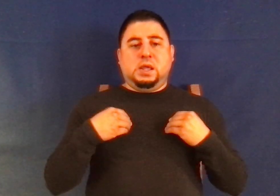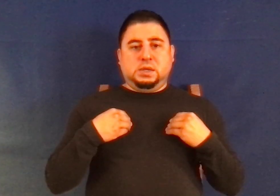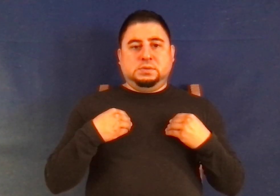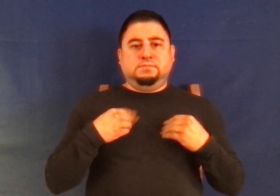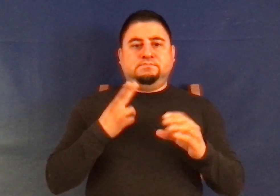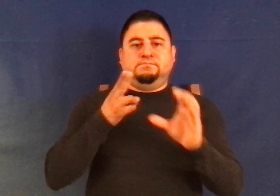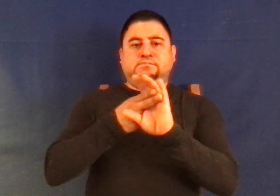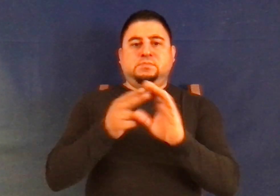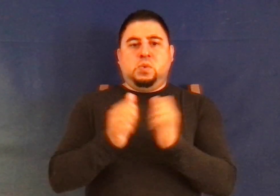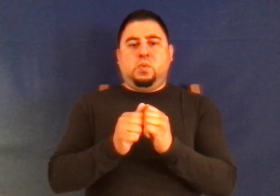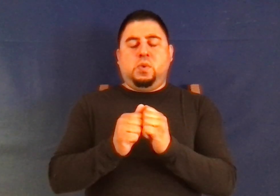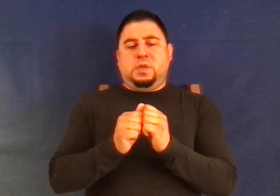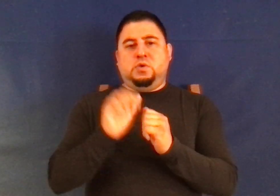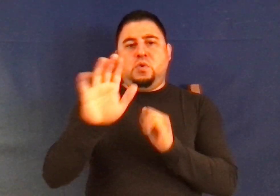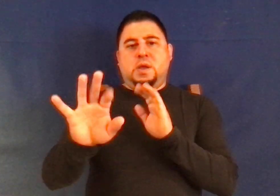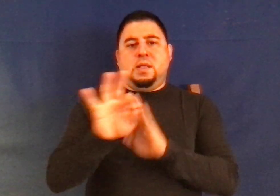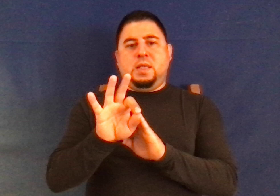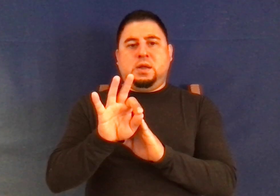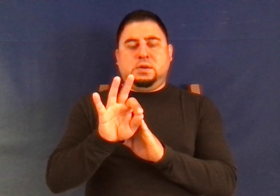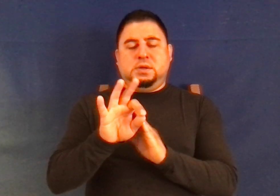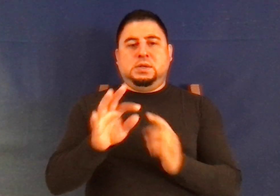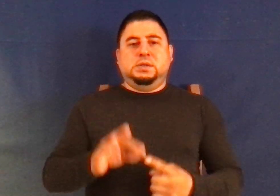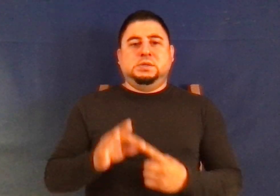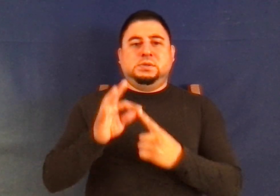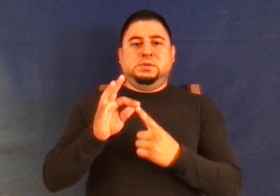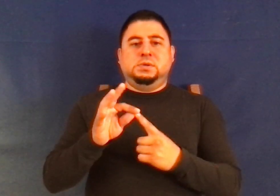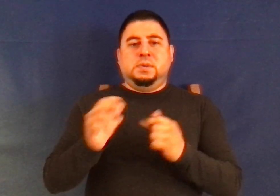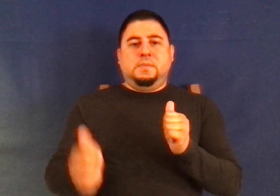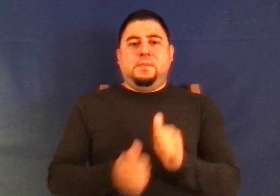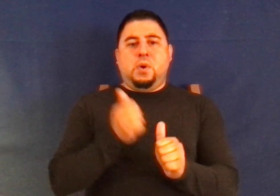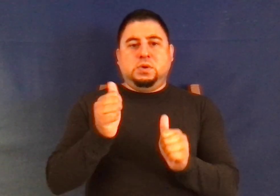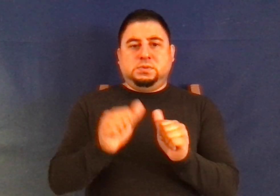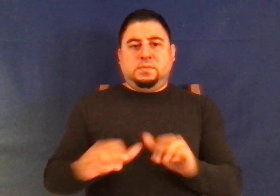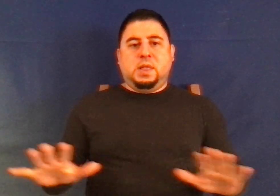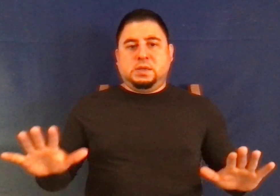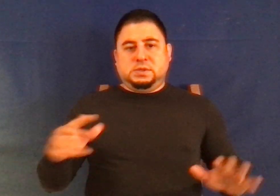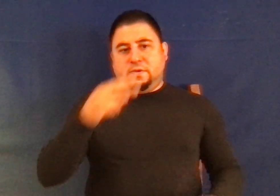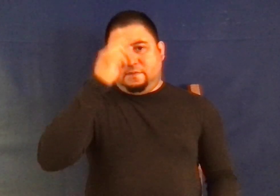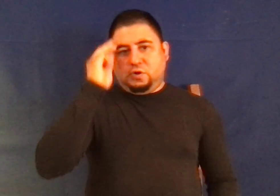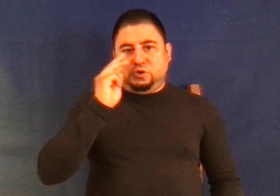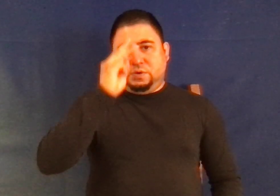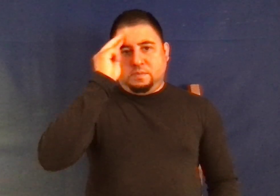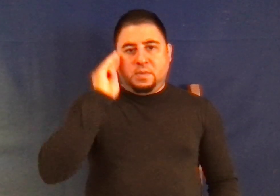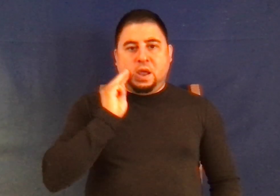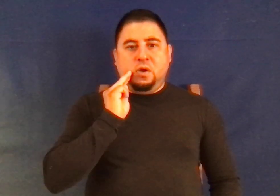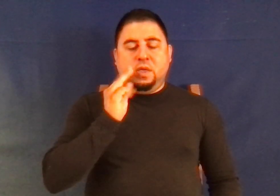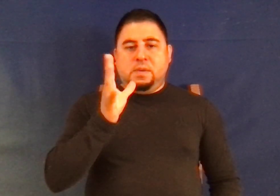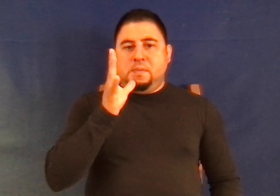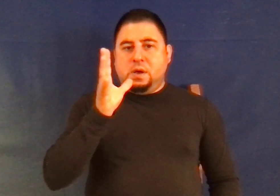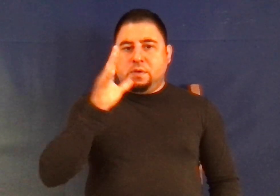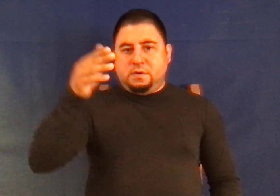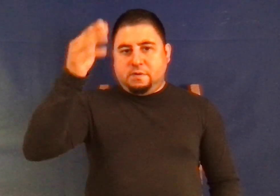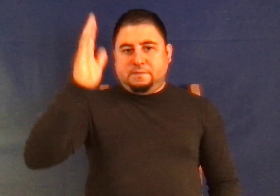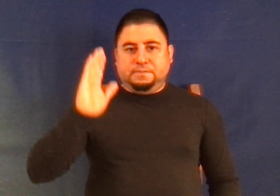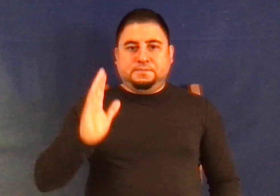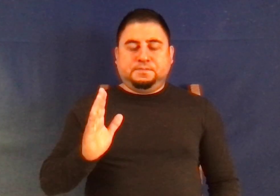inheritance with the elect, especially with the most blessed Virgin Mary, the Mother of God, with